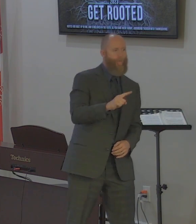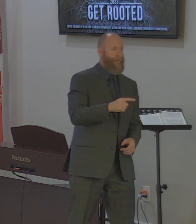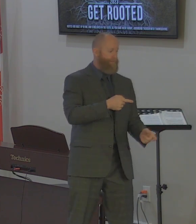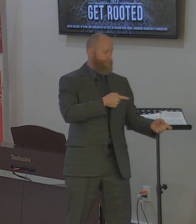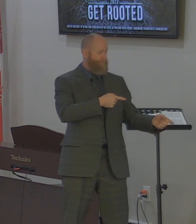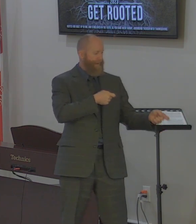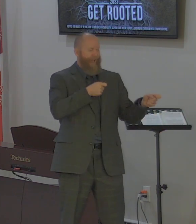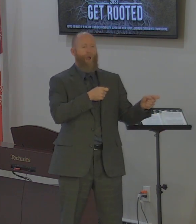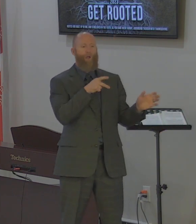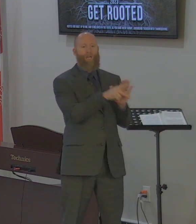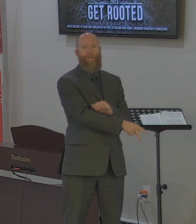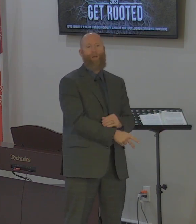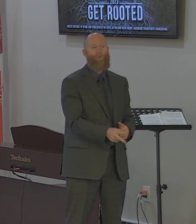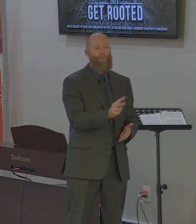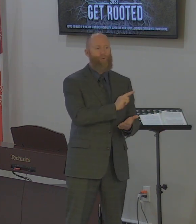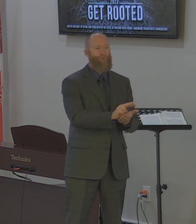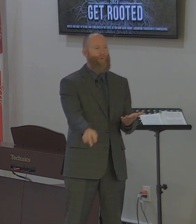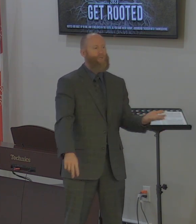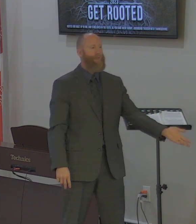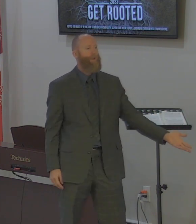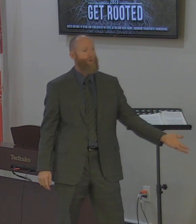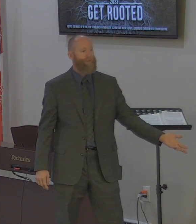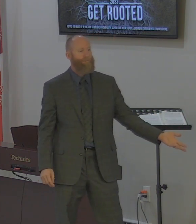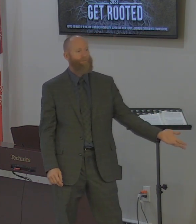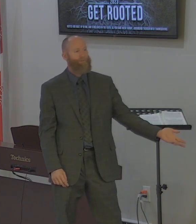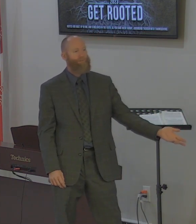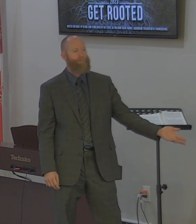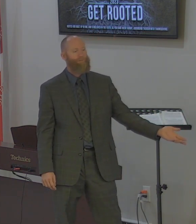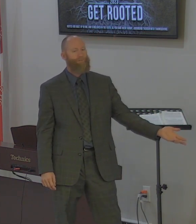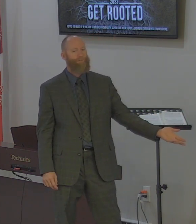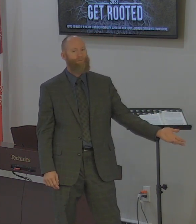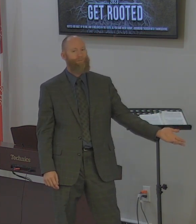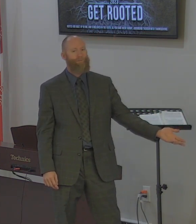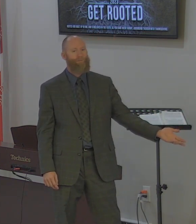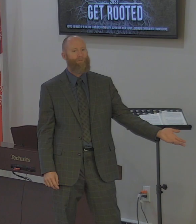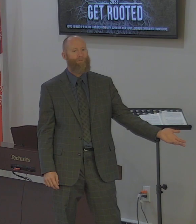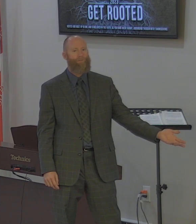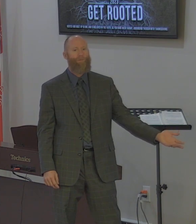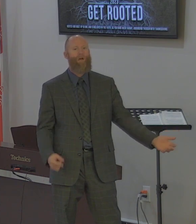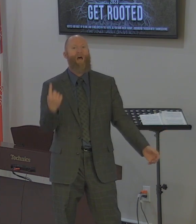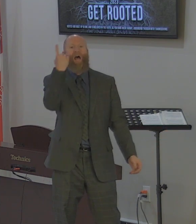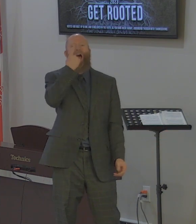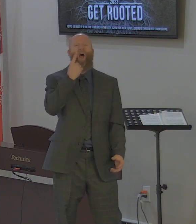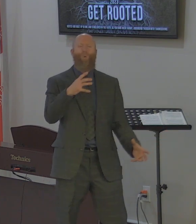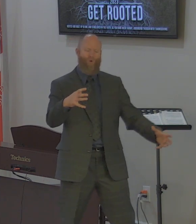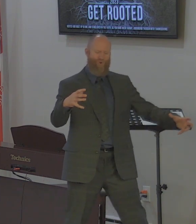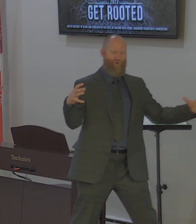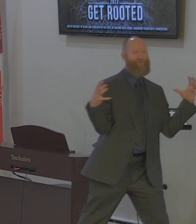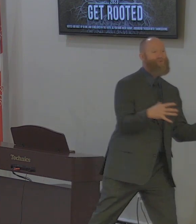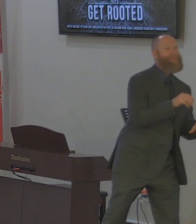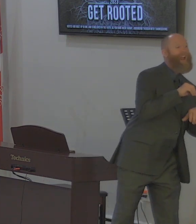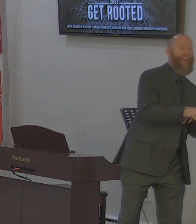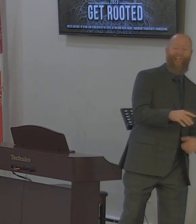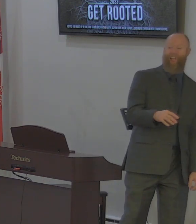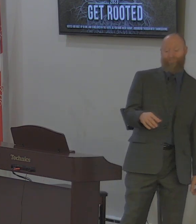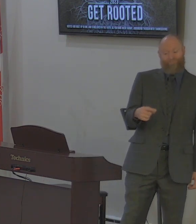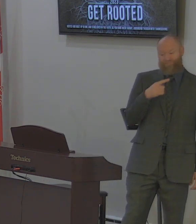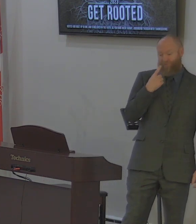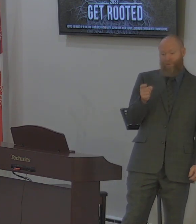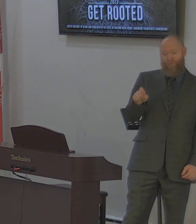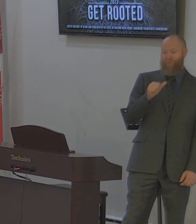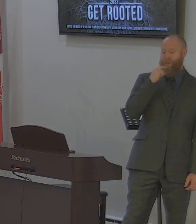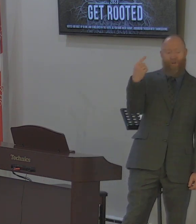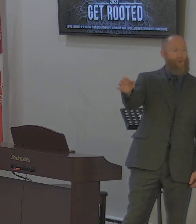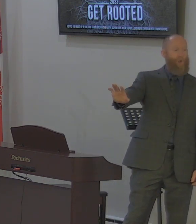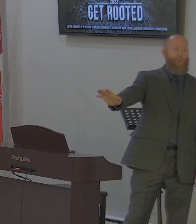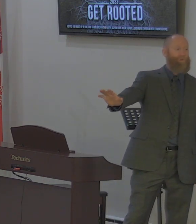2 weeks in country. How many of those people that counseled him to not go said, we told him he shouldn't have gone. Now he just traumatized